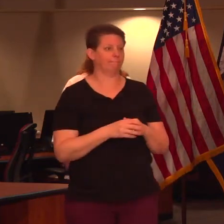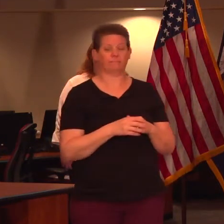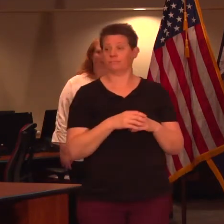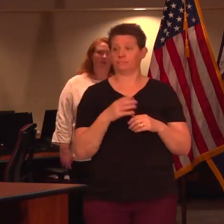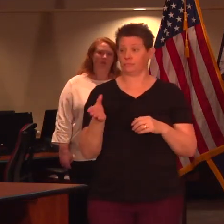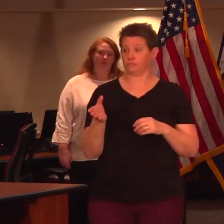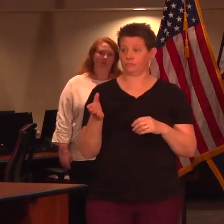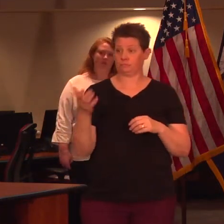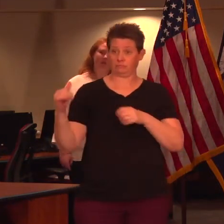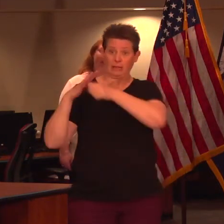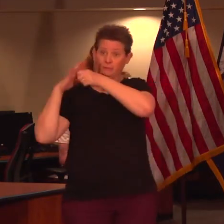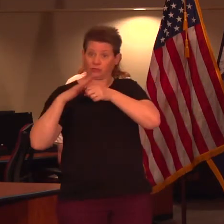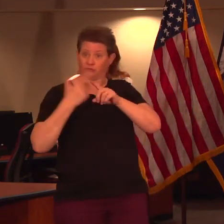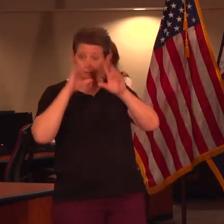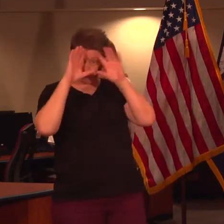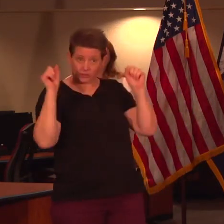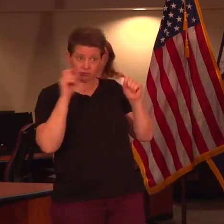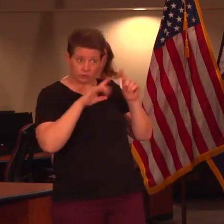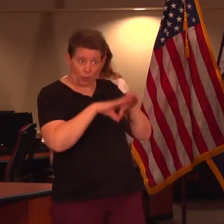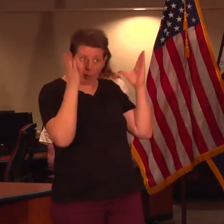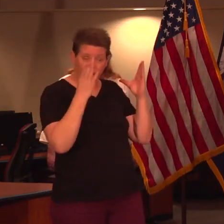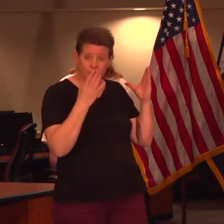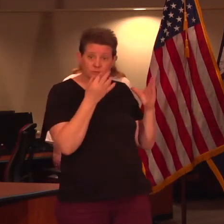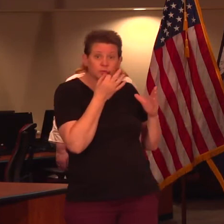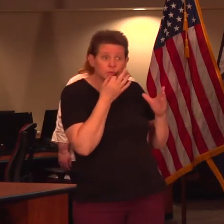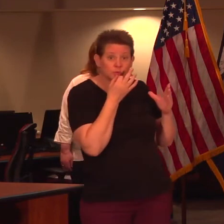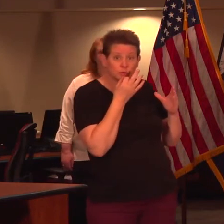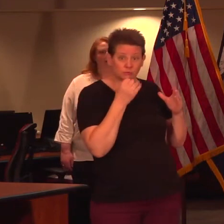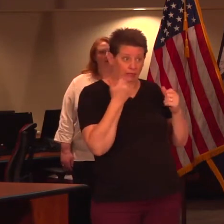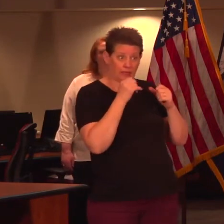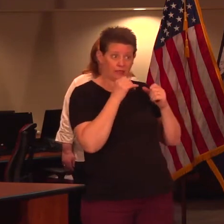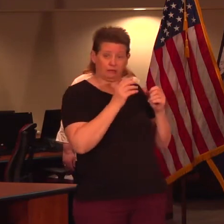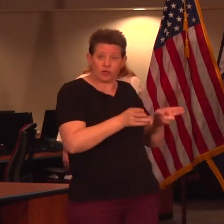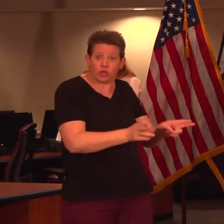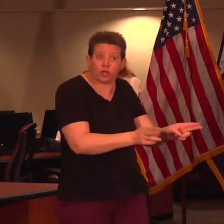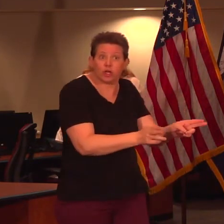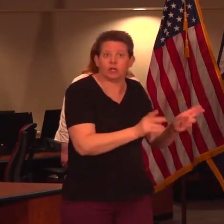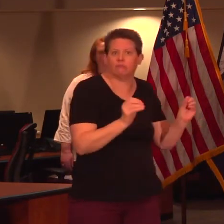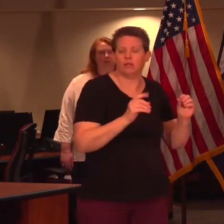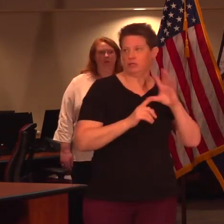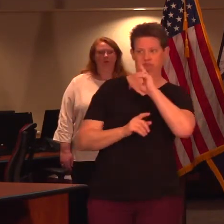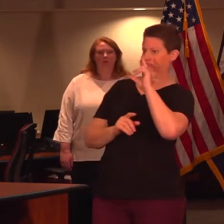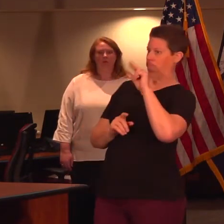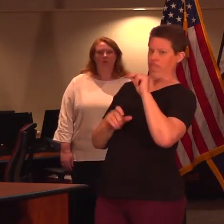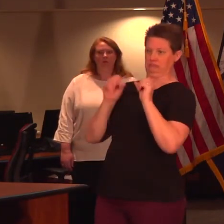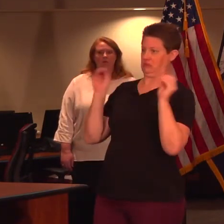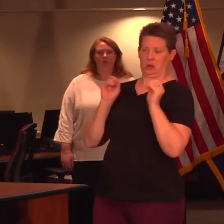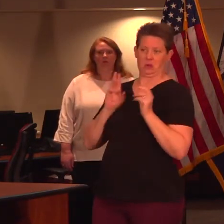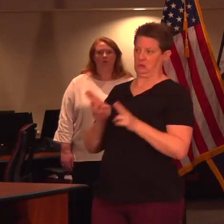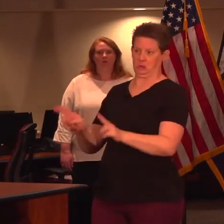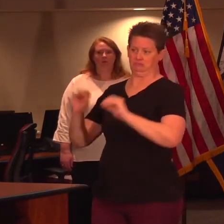I'll come back. Are you getting any pressure from the president to reopen us sooner rather than later? No, sir. He's not been given